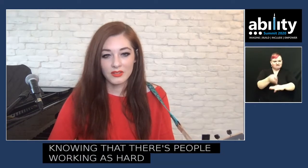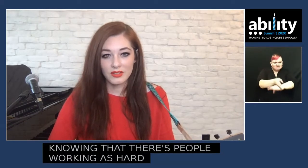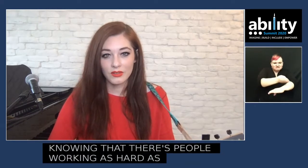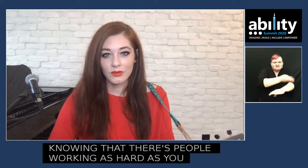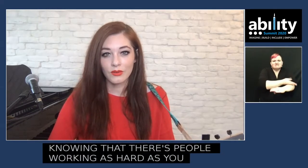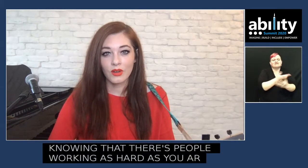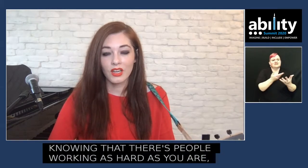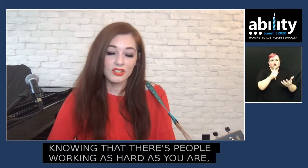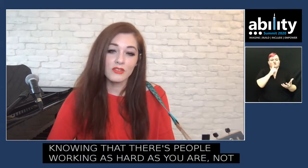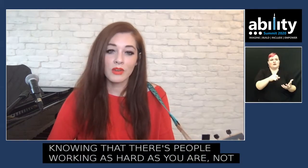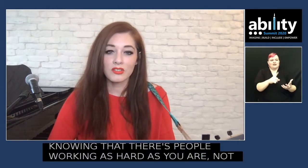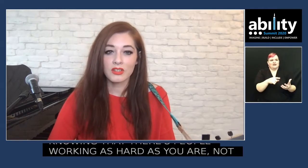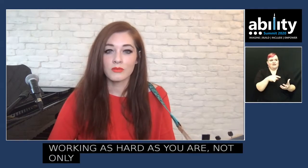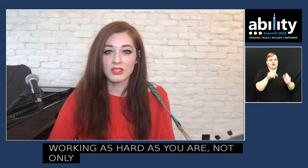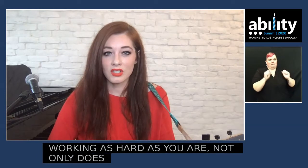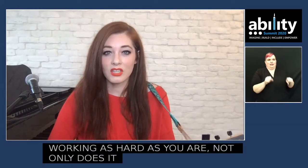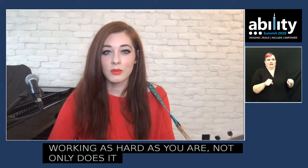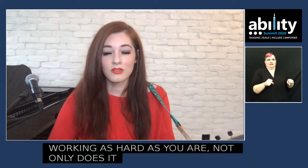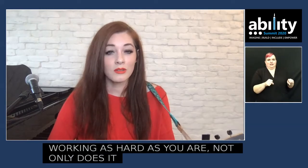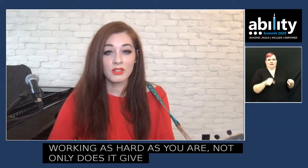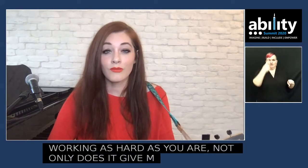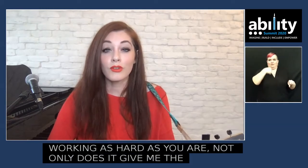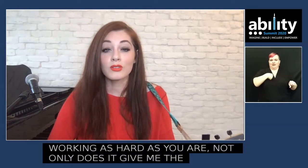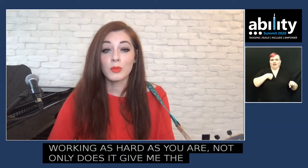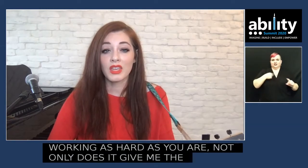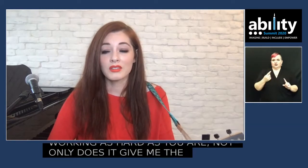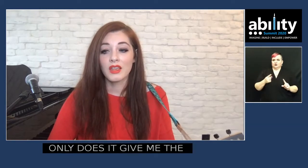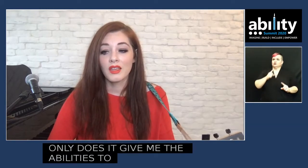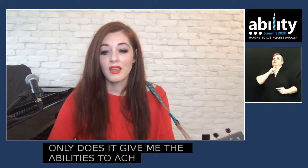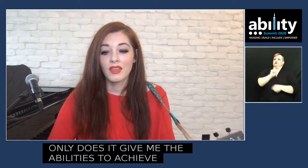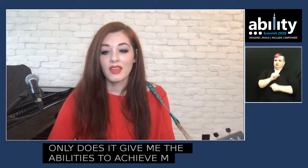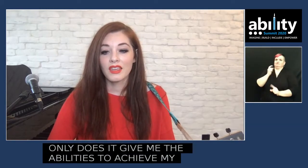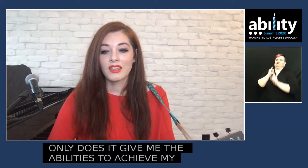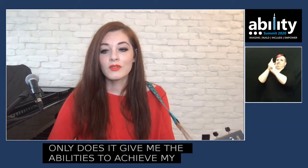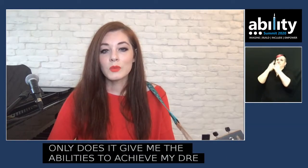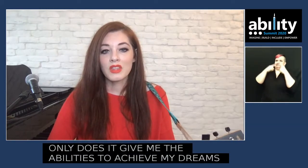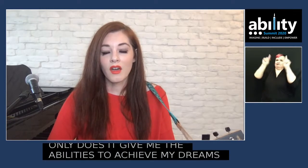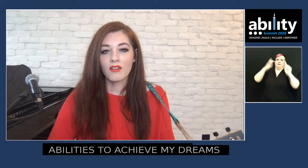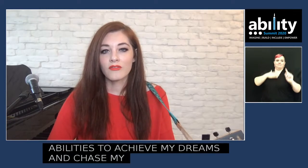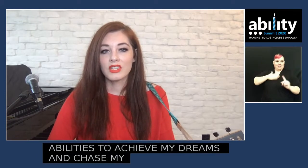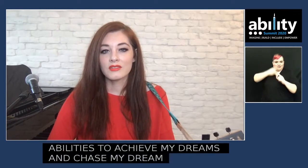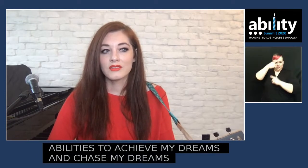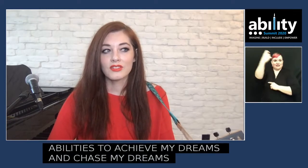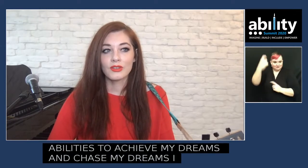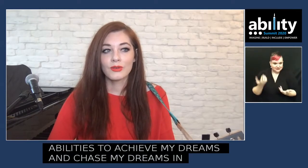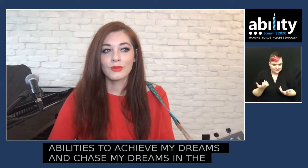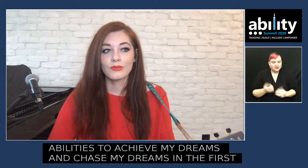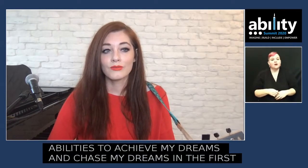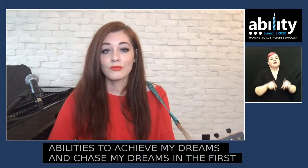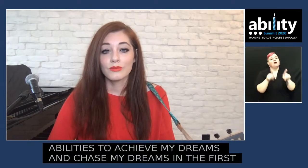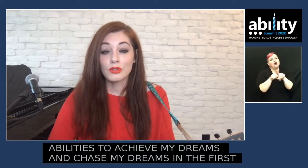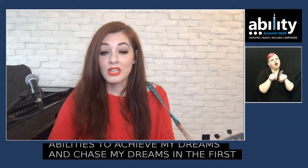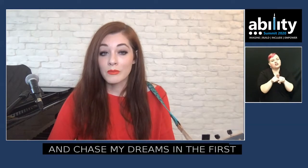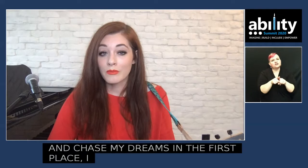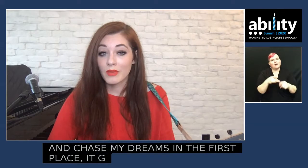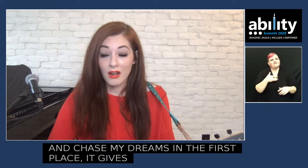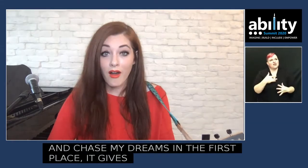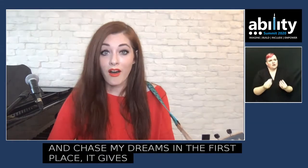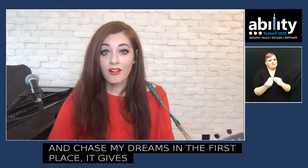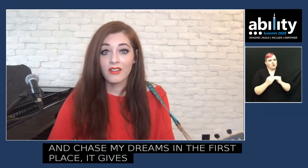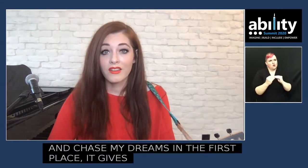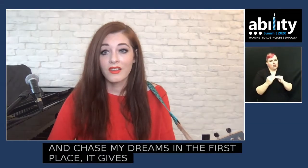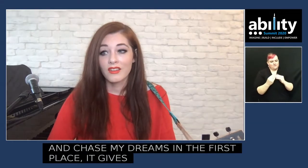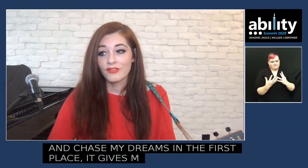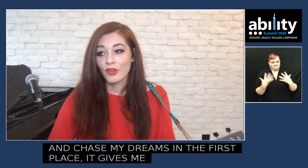the abilities to achieve my dreams and chase my dreams in the first place, it gives me the confidence to dream